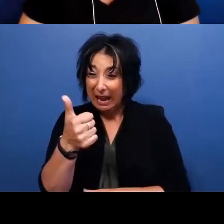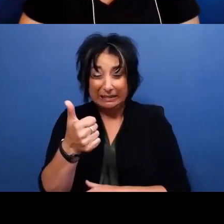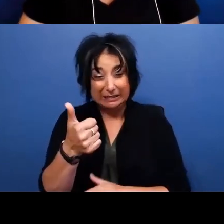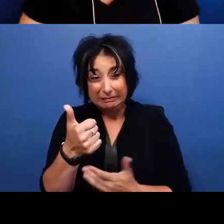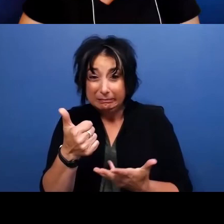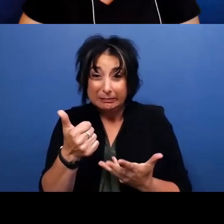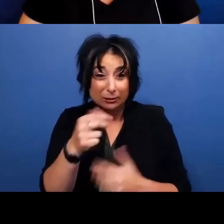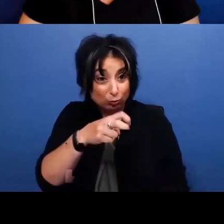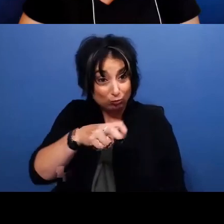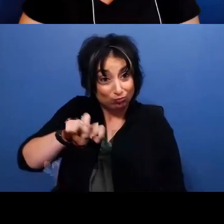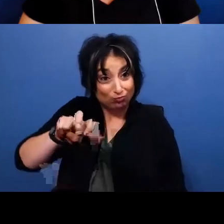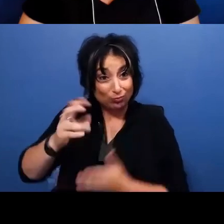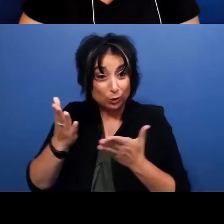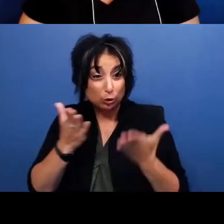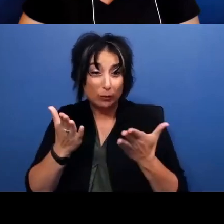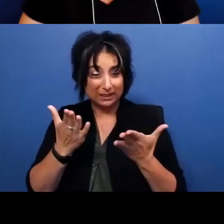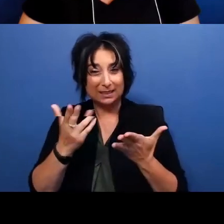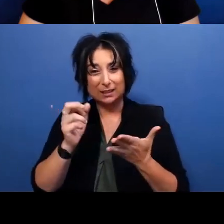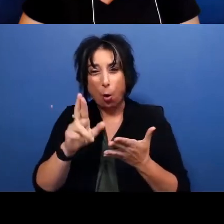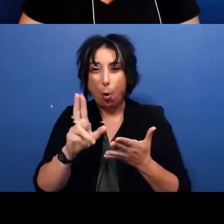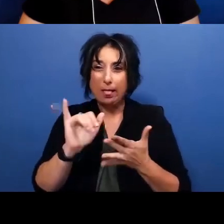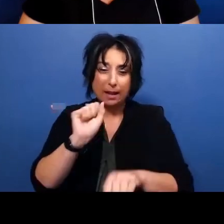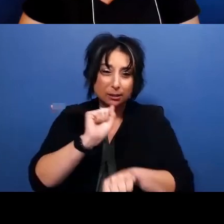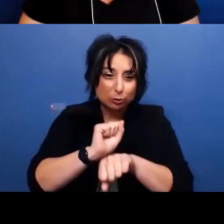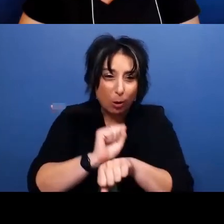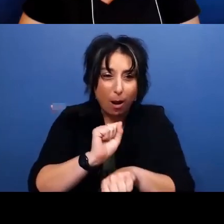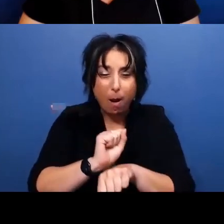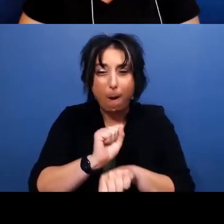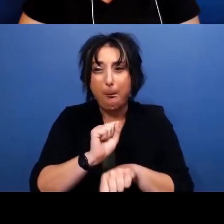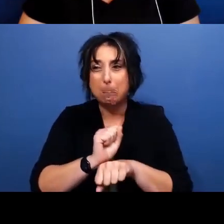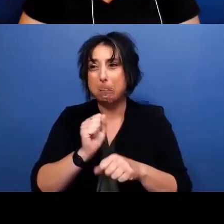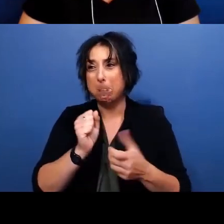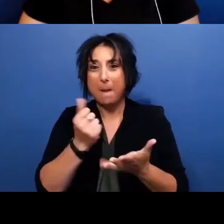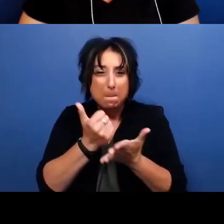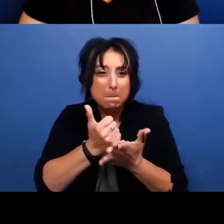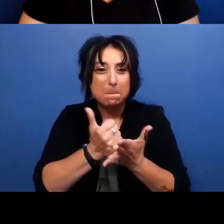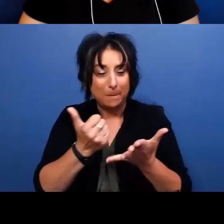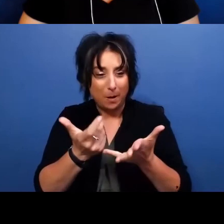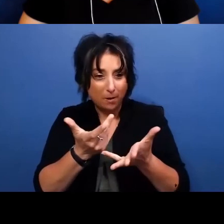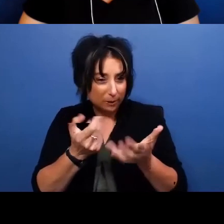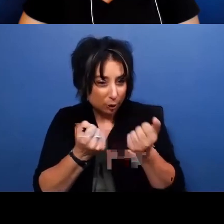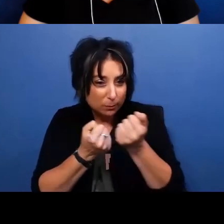transition services or like employment or any kind of